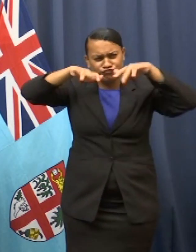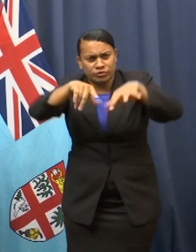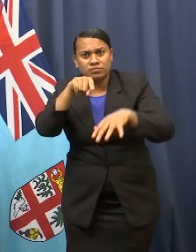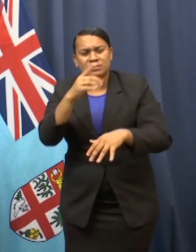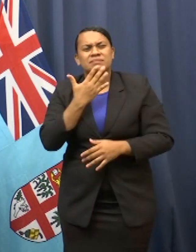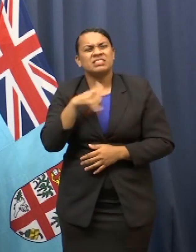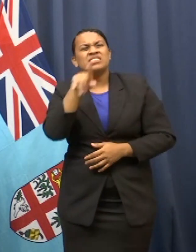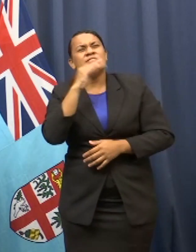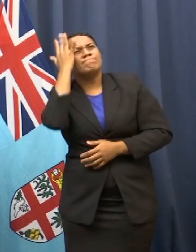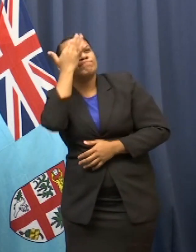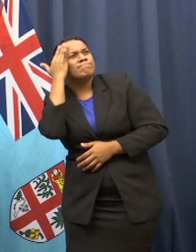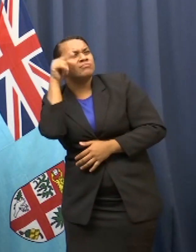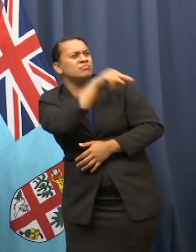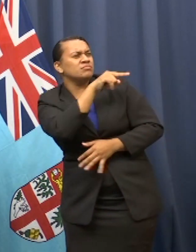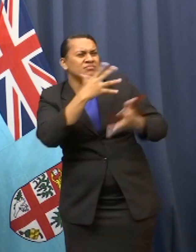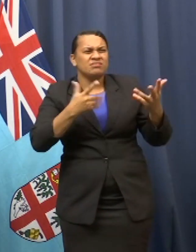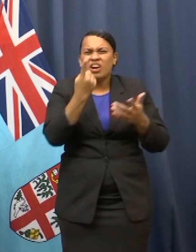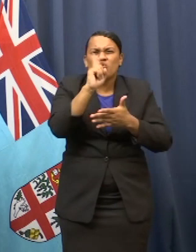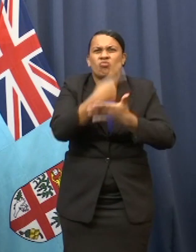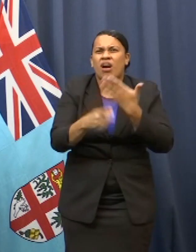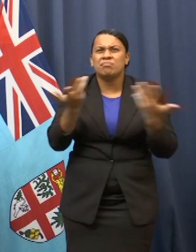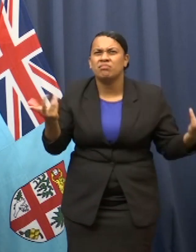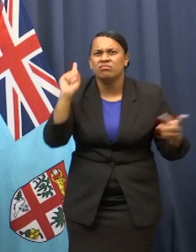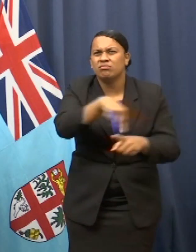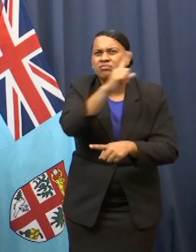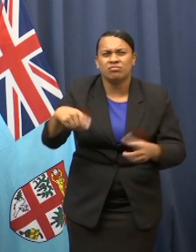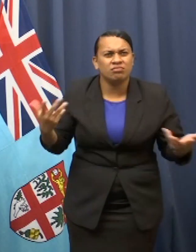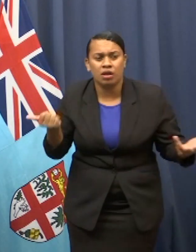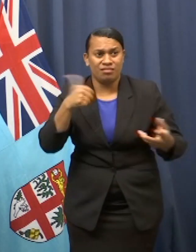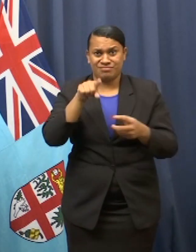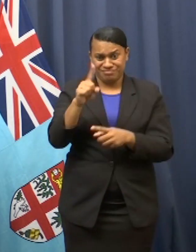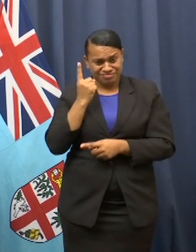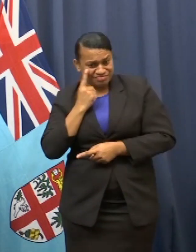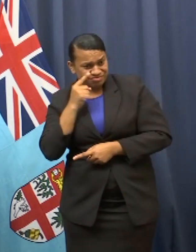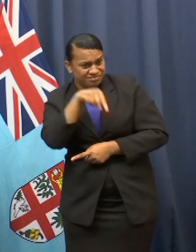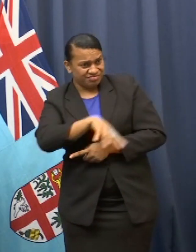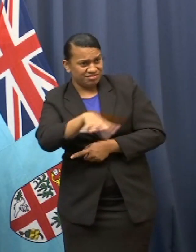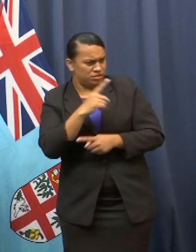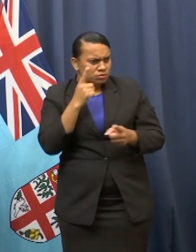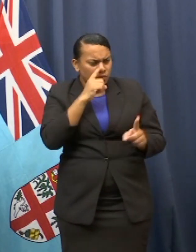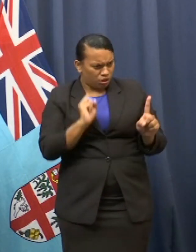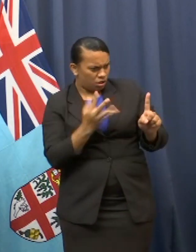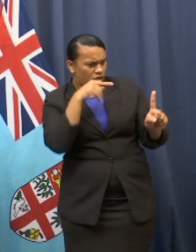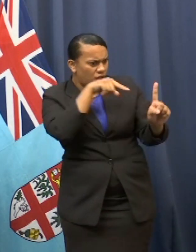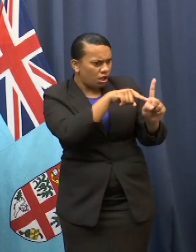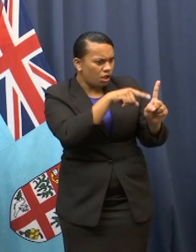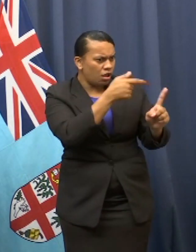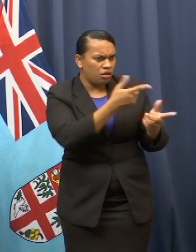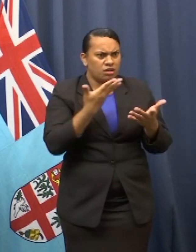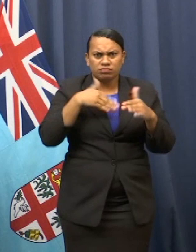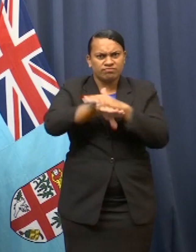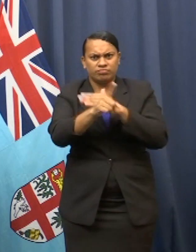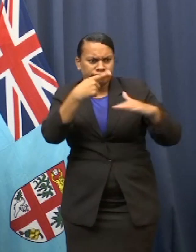If you know someone is planning to leave the Lautoka confined area, immediately tell the police. If you see someone